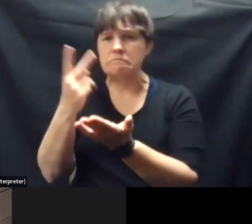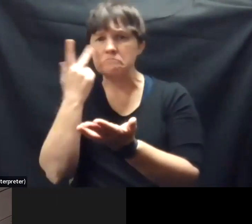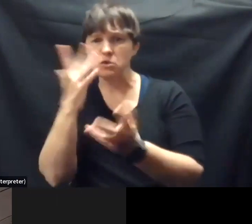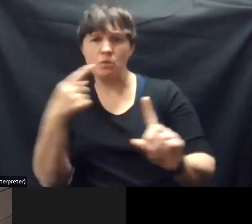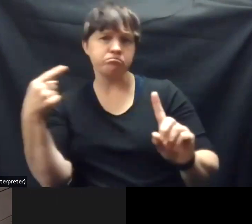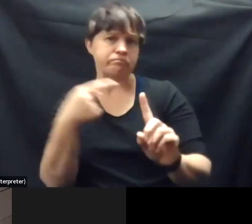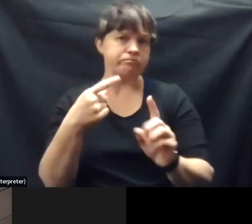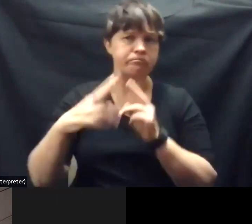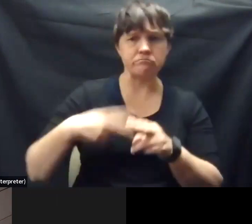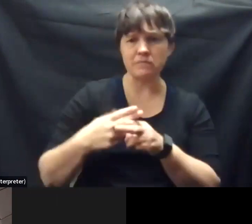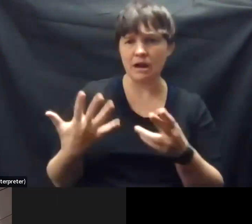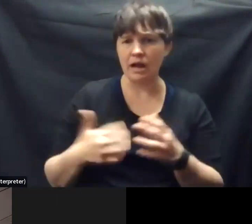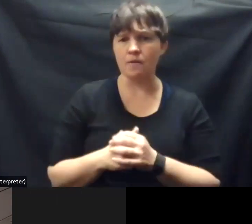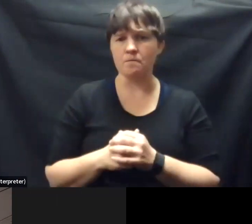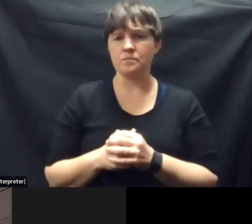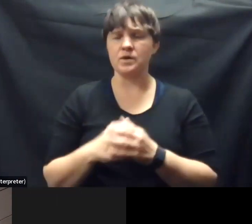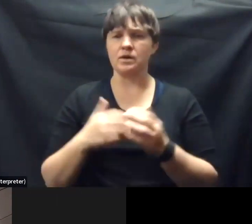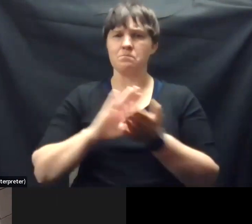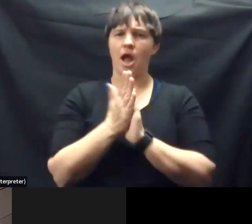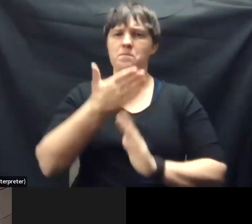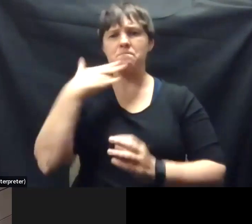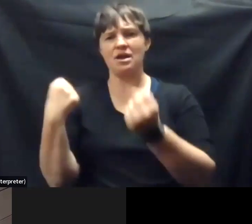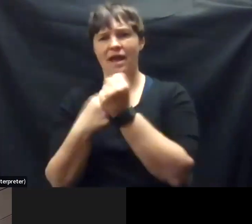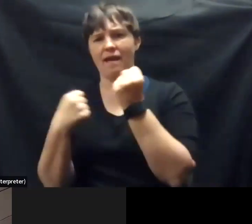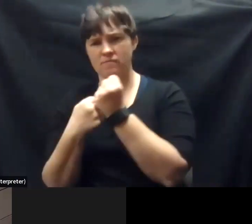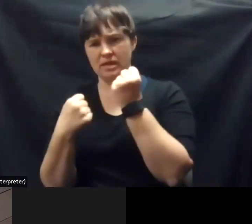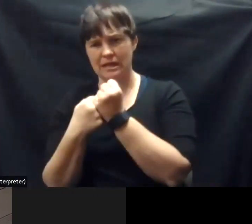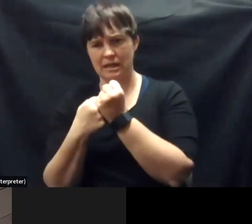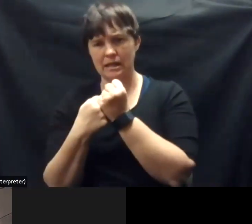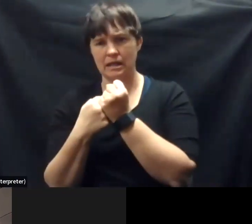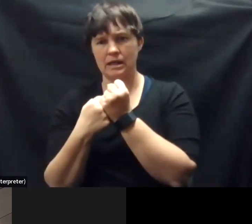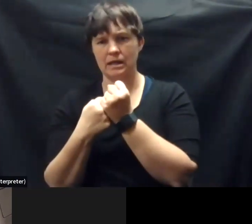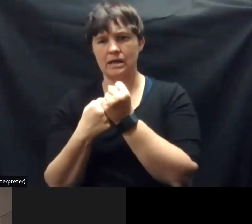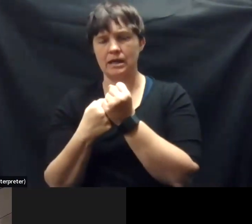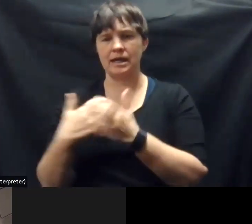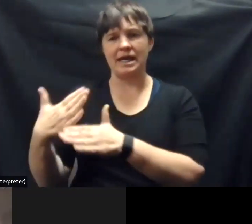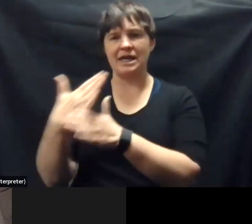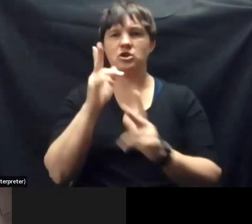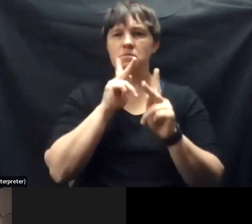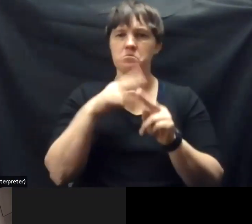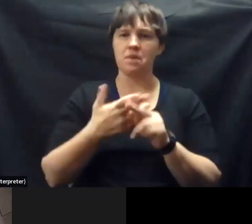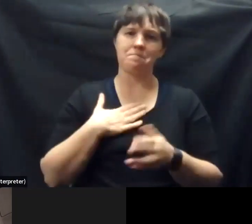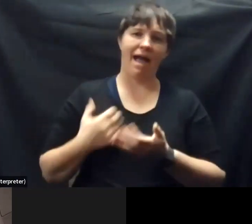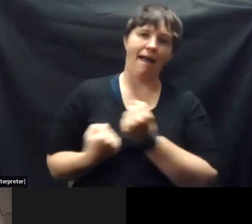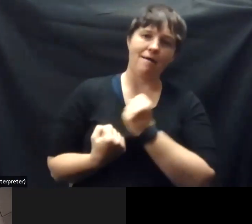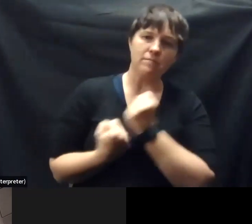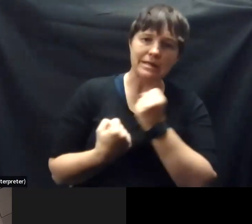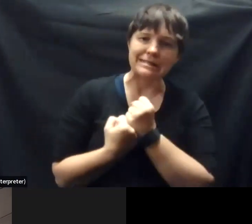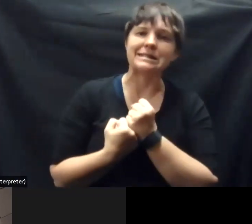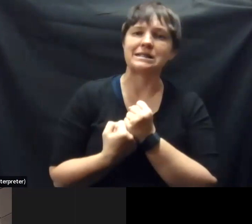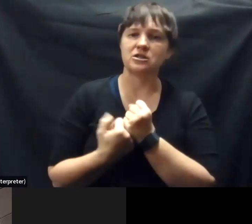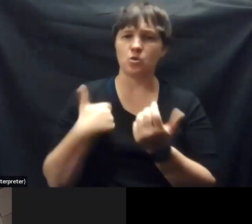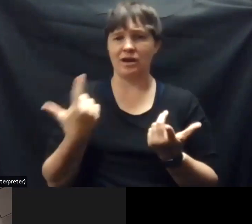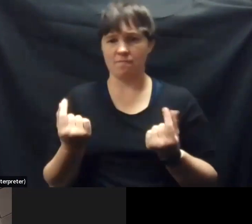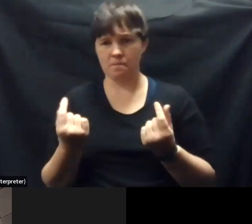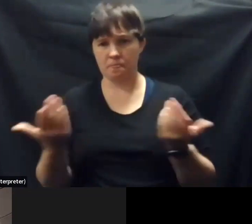about, learn how to be a better advocate and share with others about my advocacy and what what I've